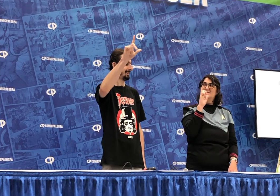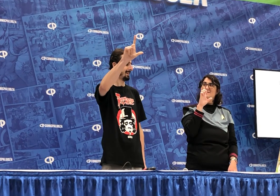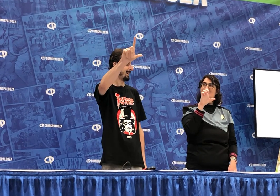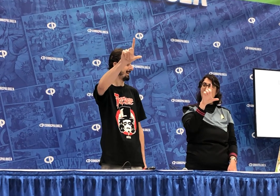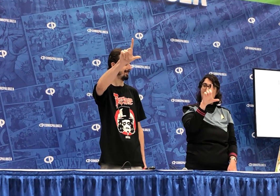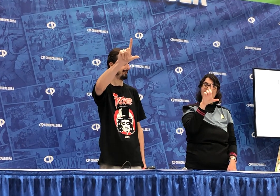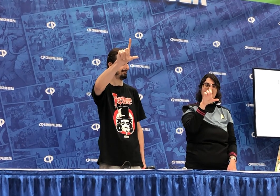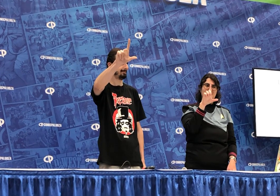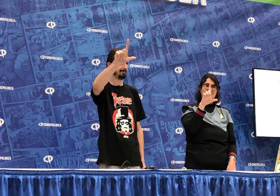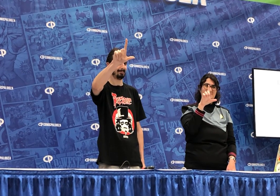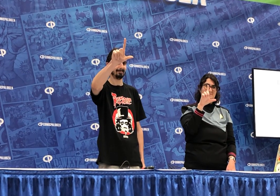L,